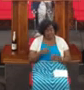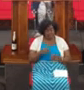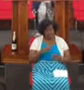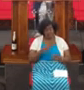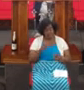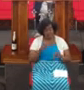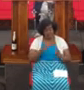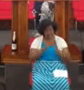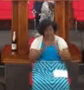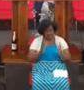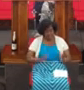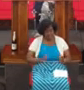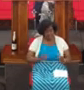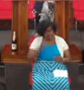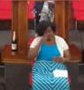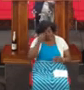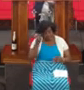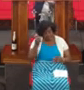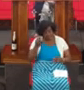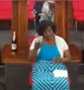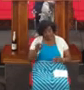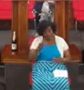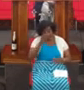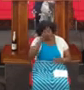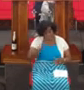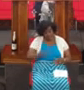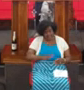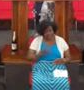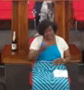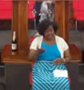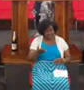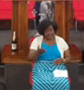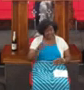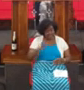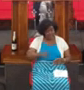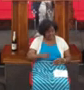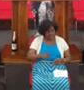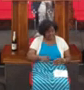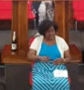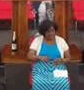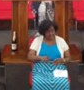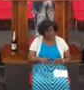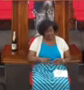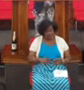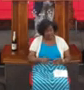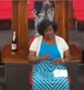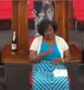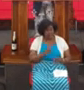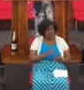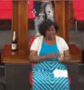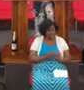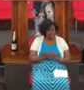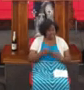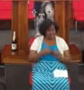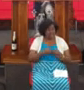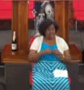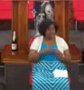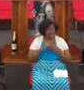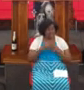house. Trouble was brewing because there was a man here in need. And Jesus had the choice